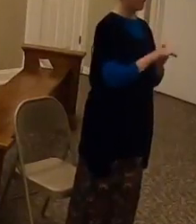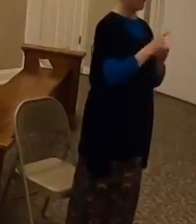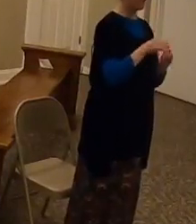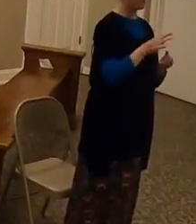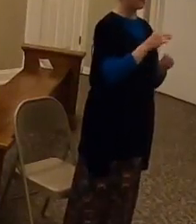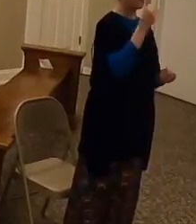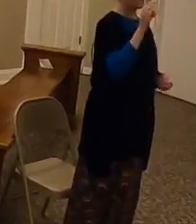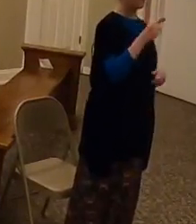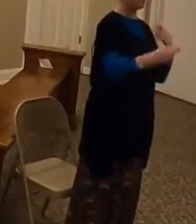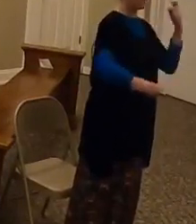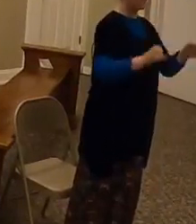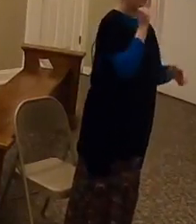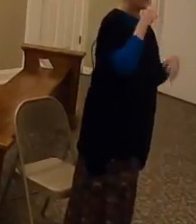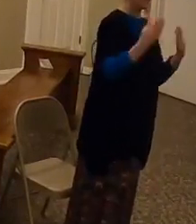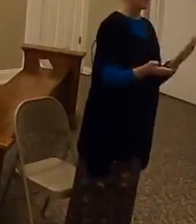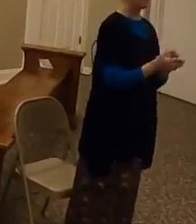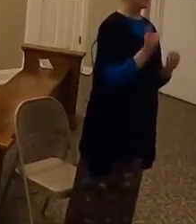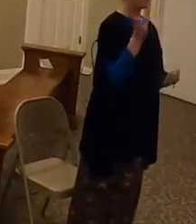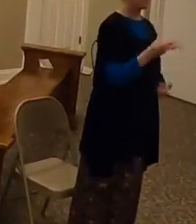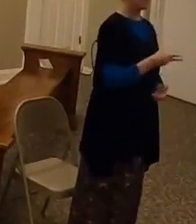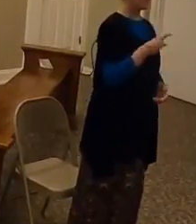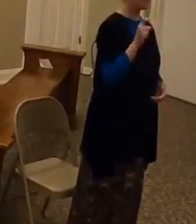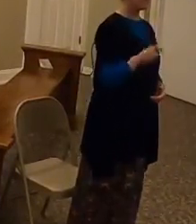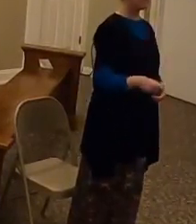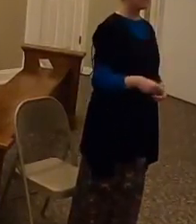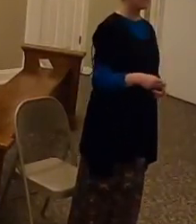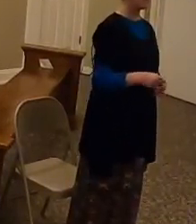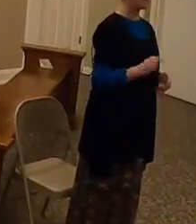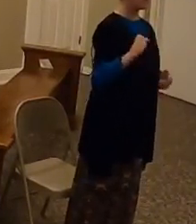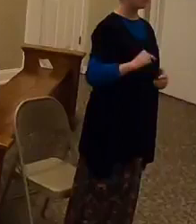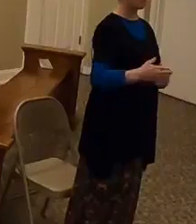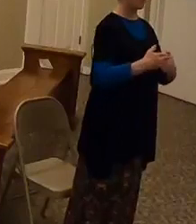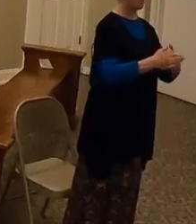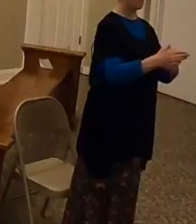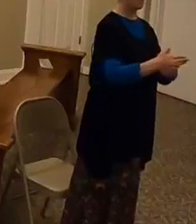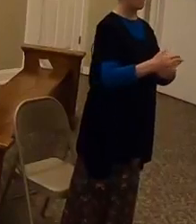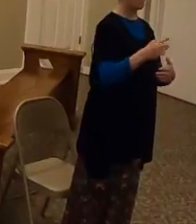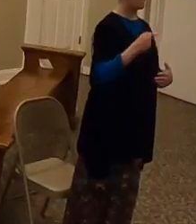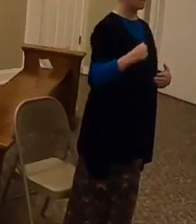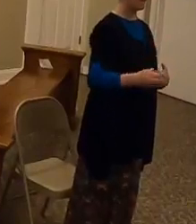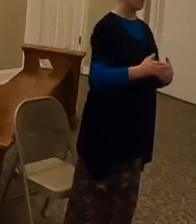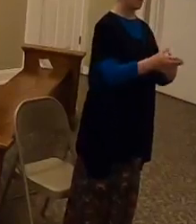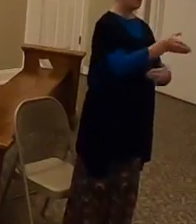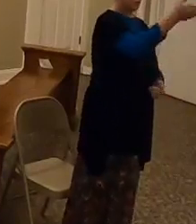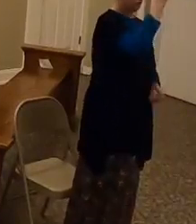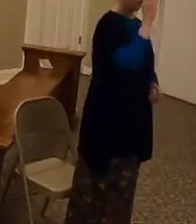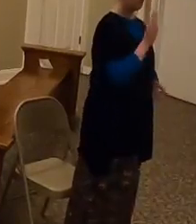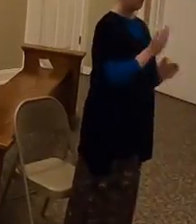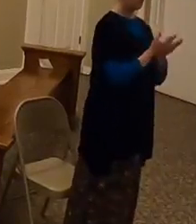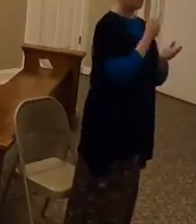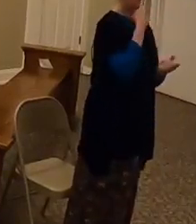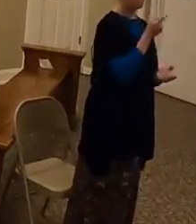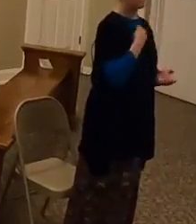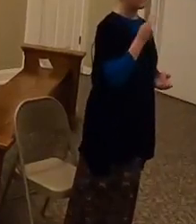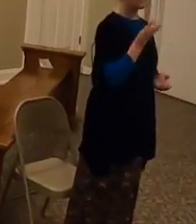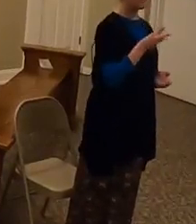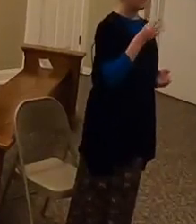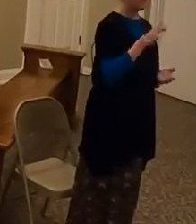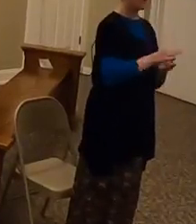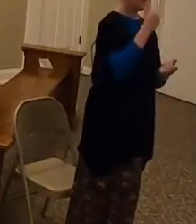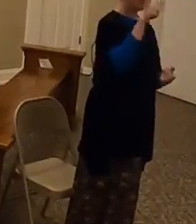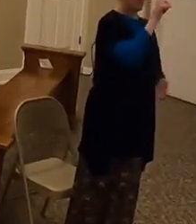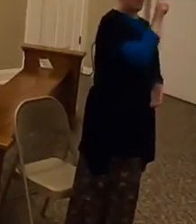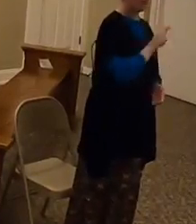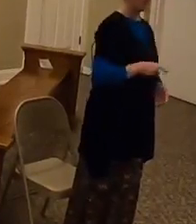revival is already here. Amen. We've just got to seek after it. We've got to seek after God. Bible tells me we are to seek the